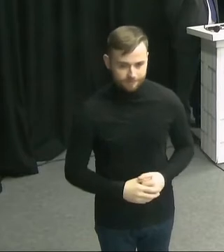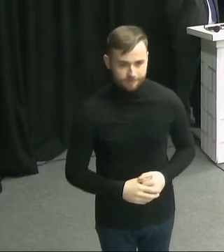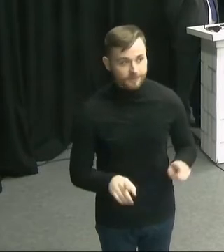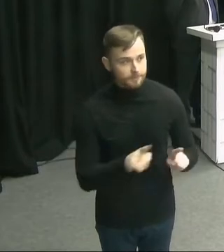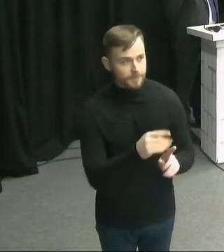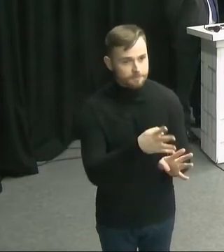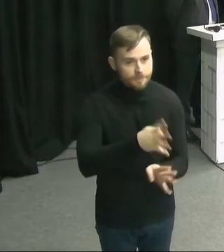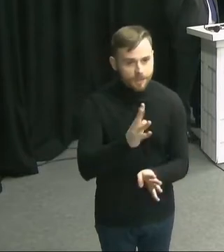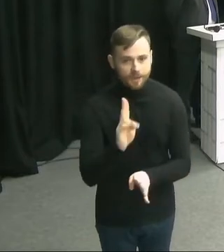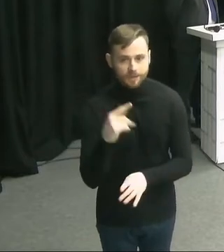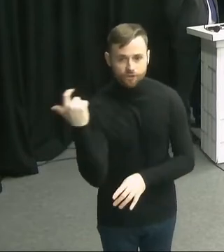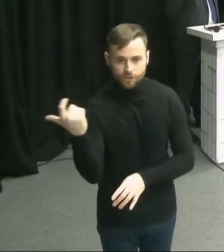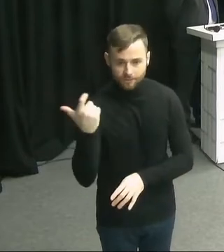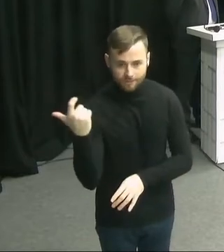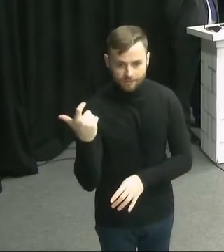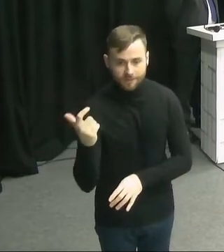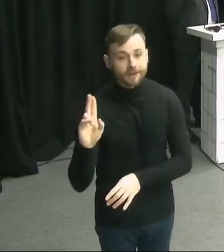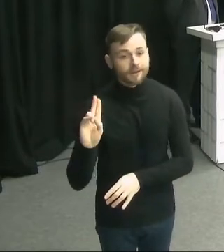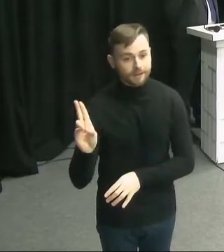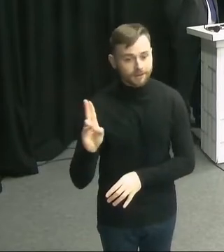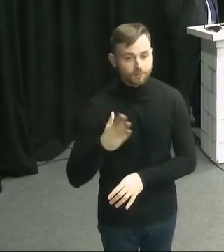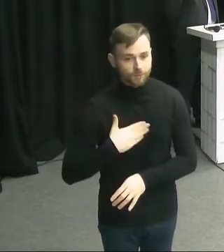for being able to